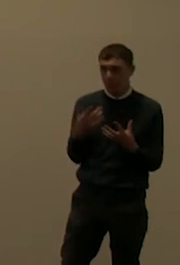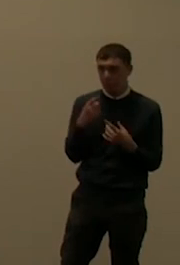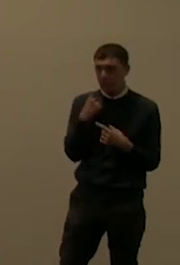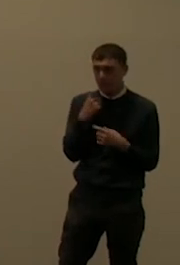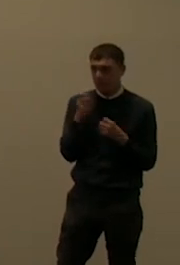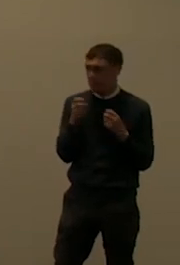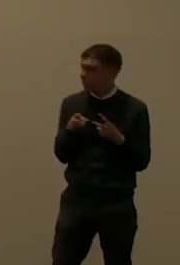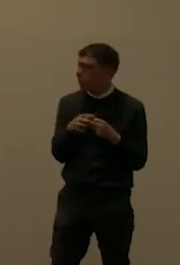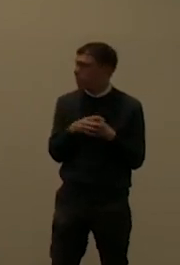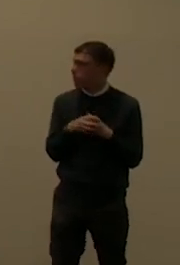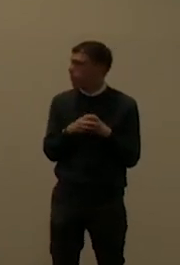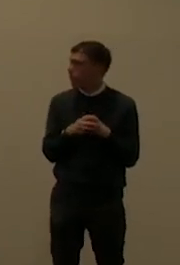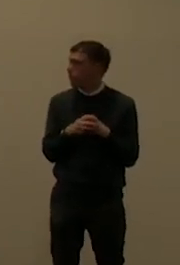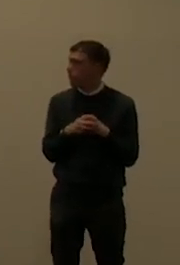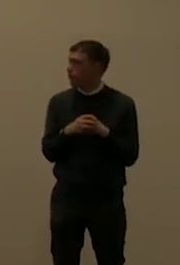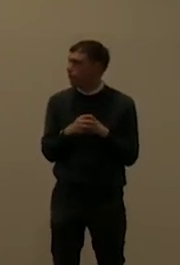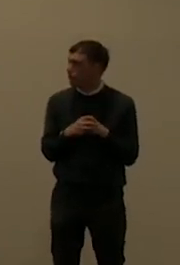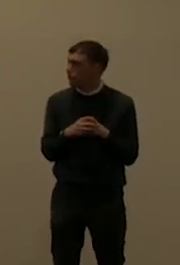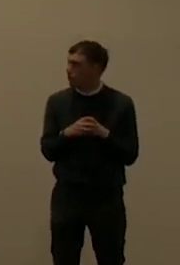the three reasons.